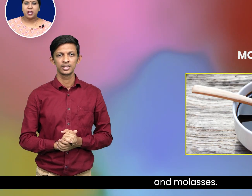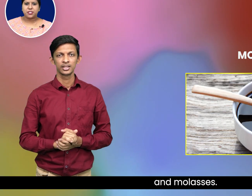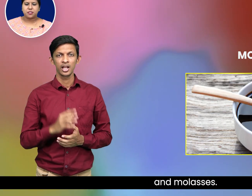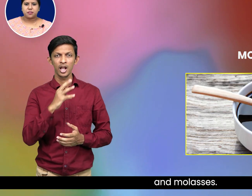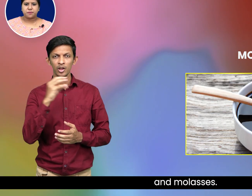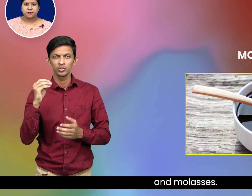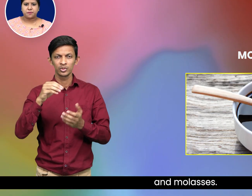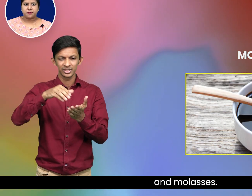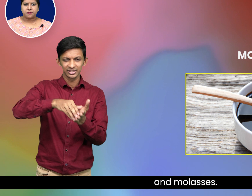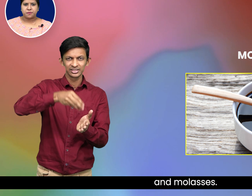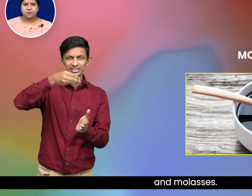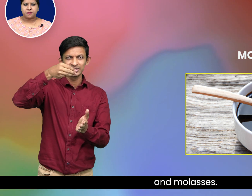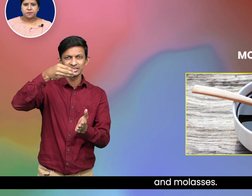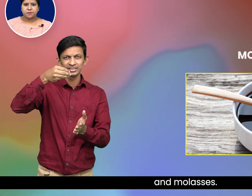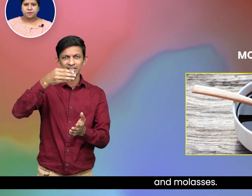and molasses.